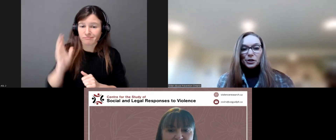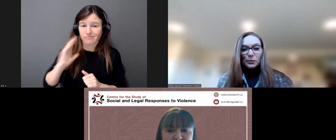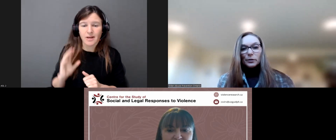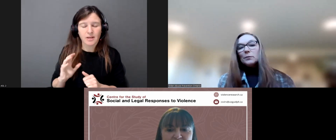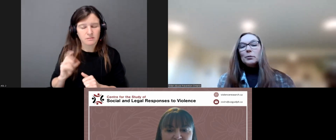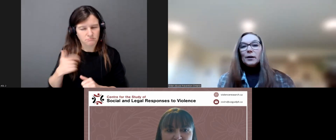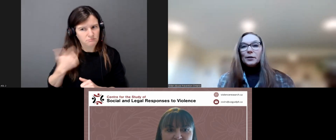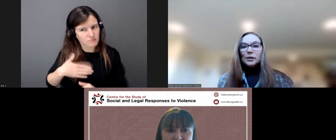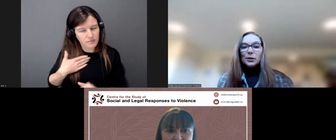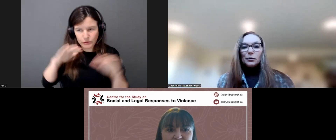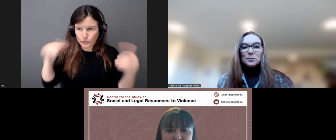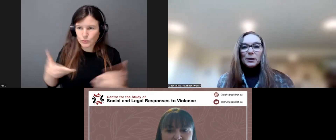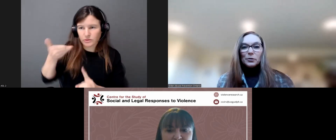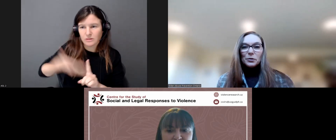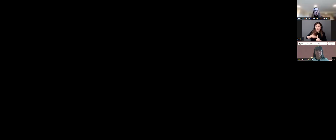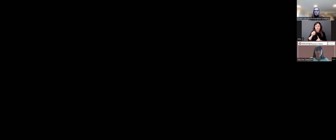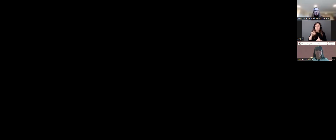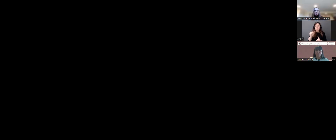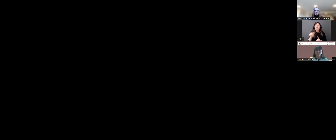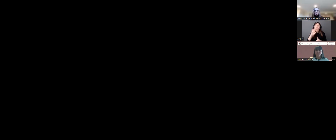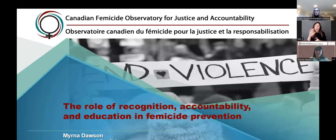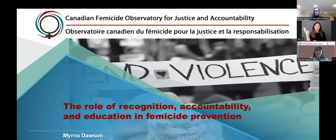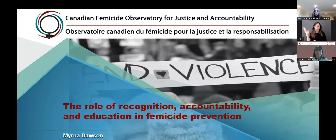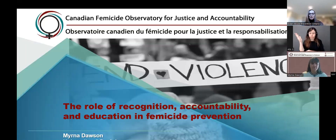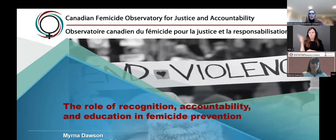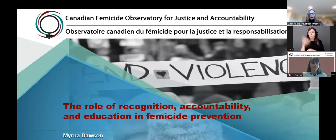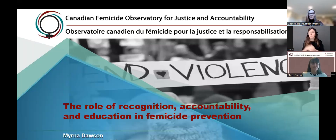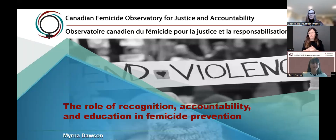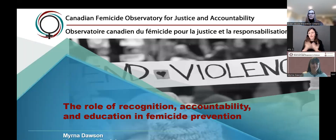Myrna, and she will provide our keynote speaker. So thank you so much, Myrna, for joining us today.